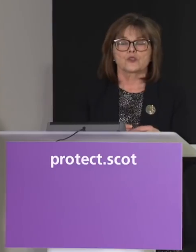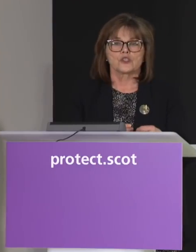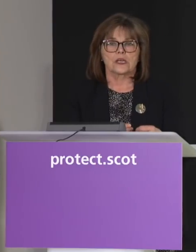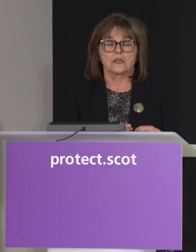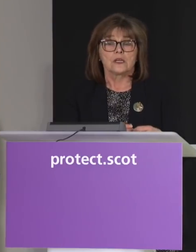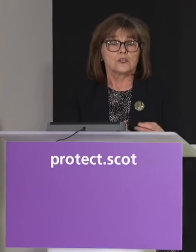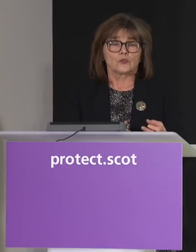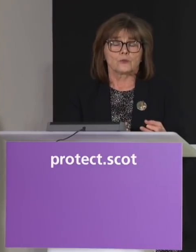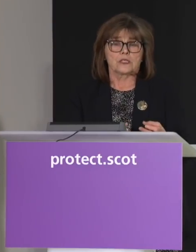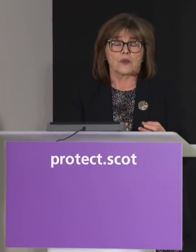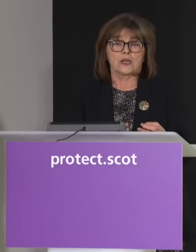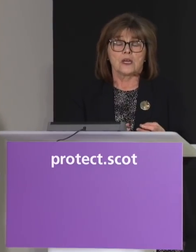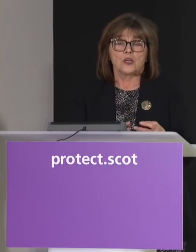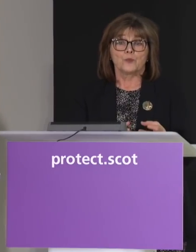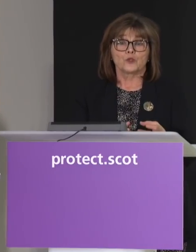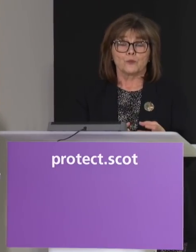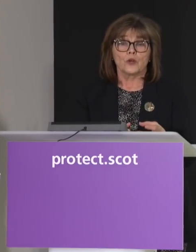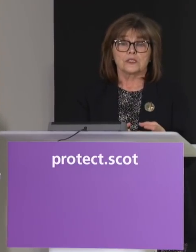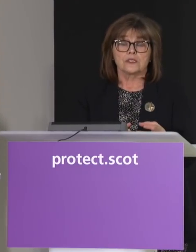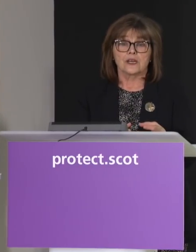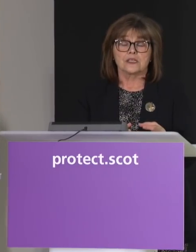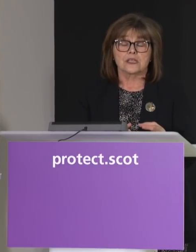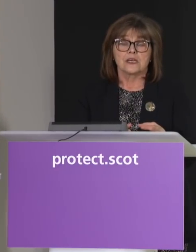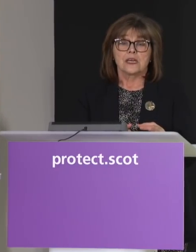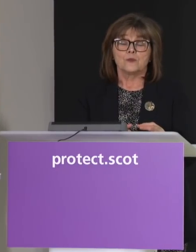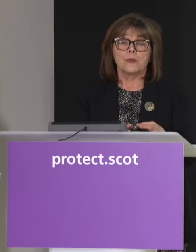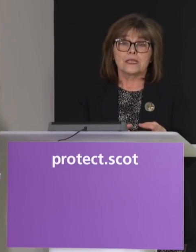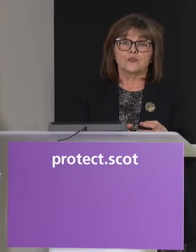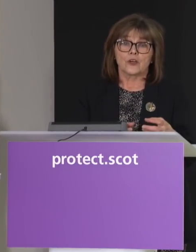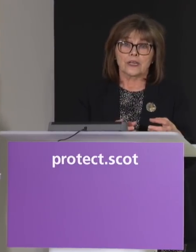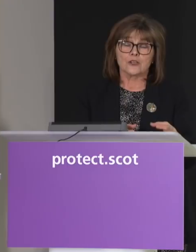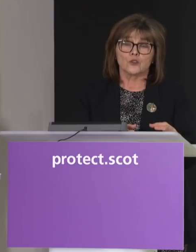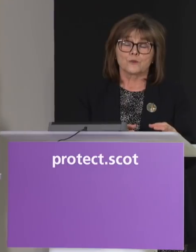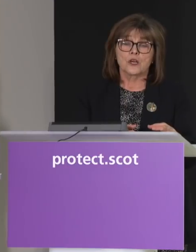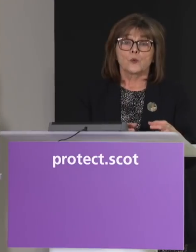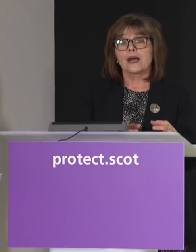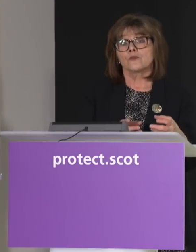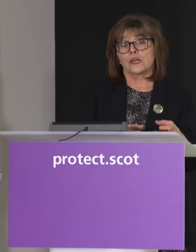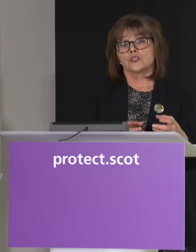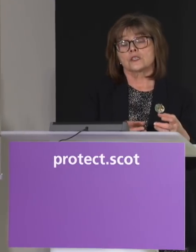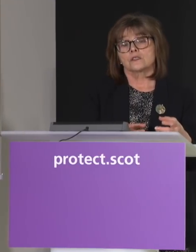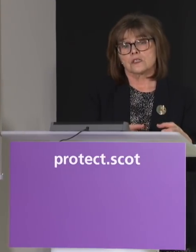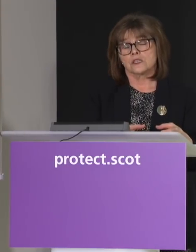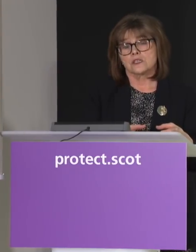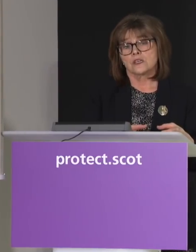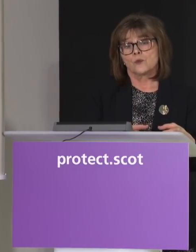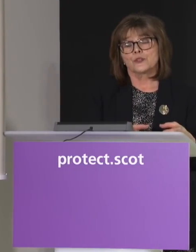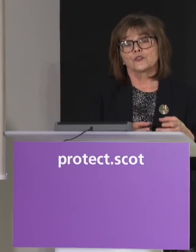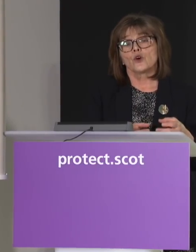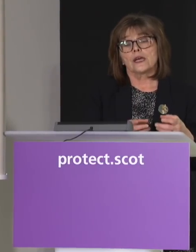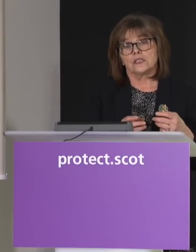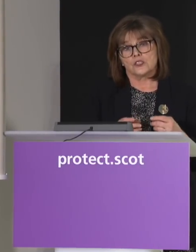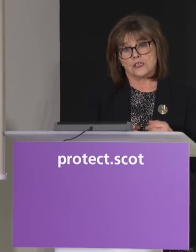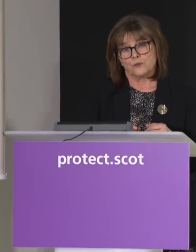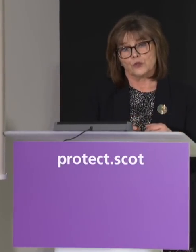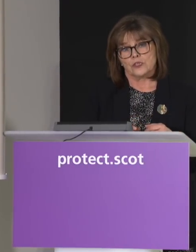from Scottish Care, Donald made a very important point, and that is that in many of our care homes, we have registered nurses, but they're